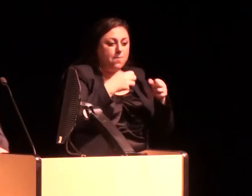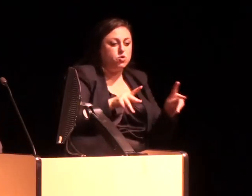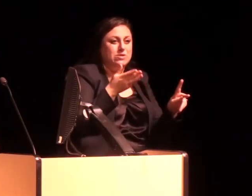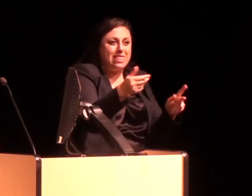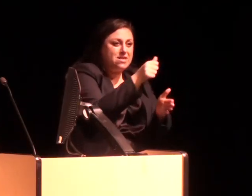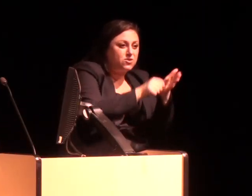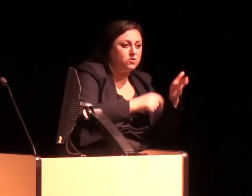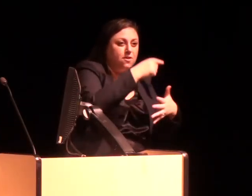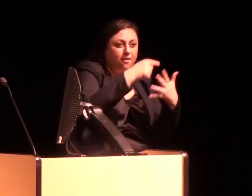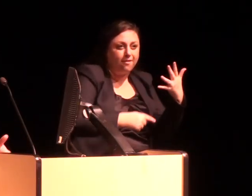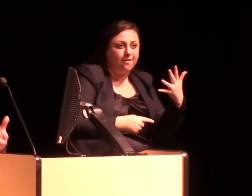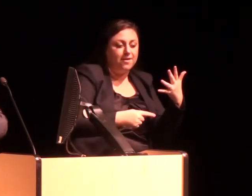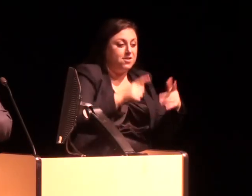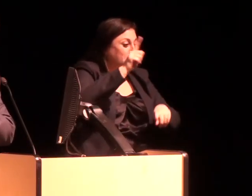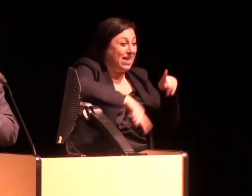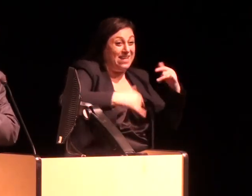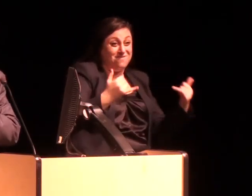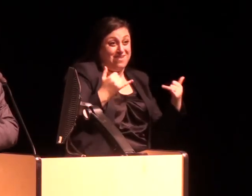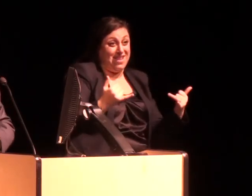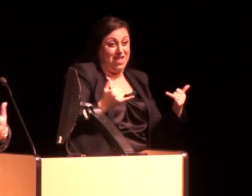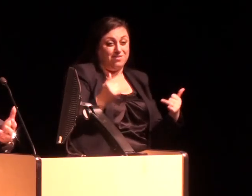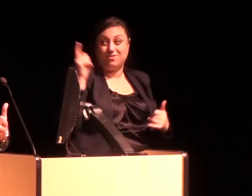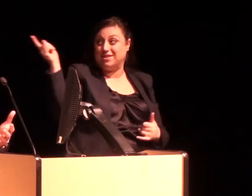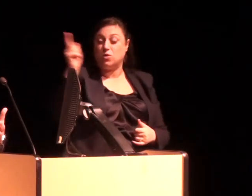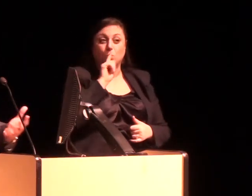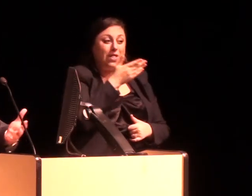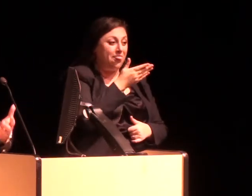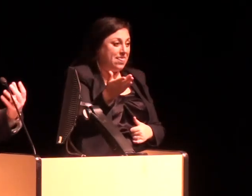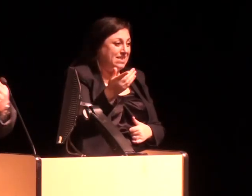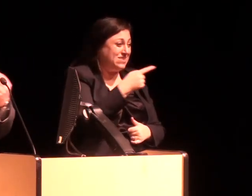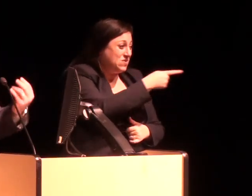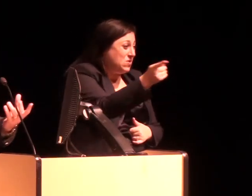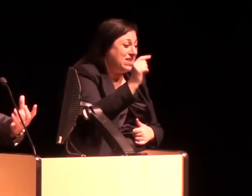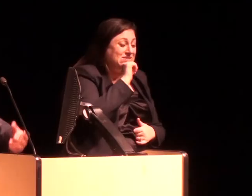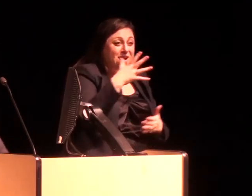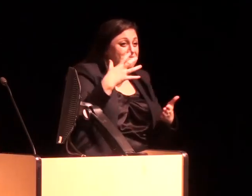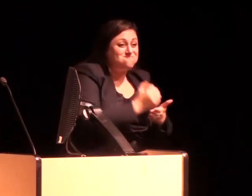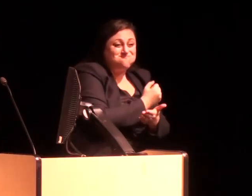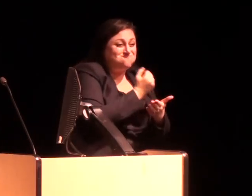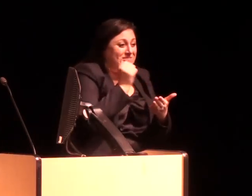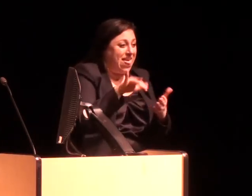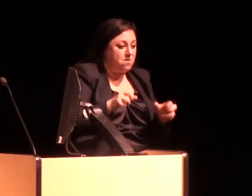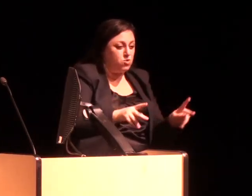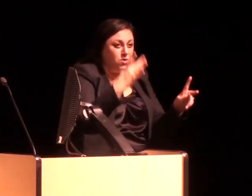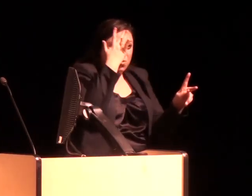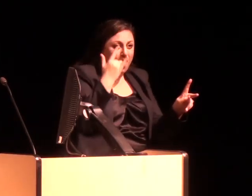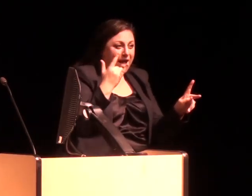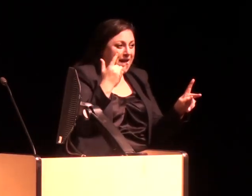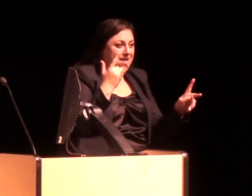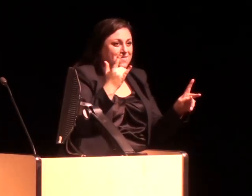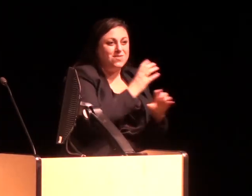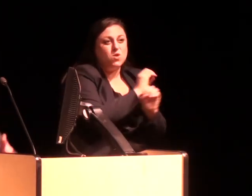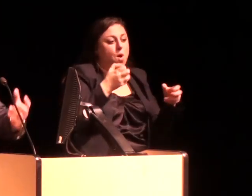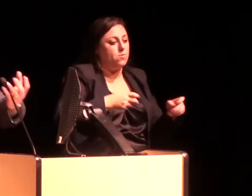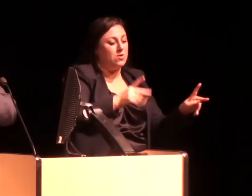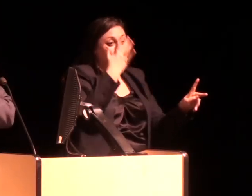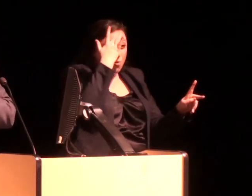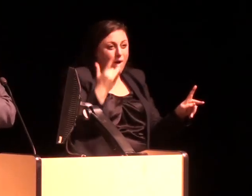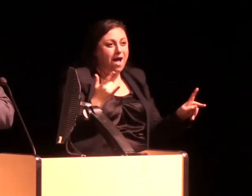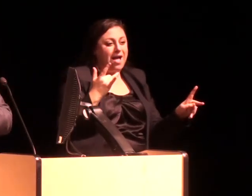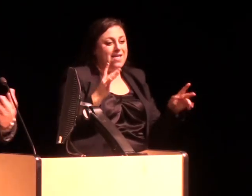opportunities there. So these are real things that you are losing because we don't have normal relations,